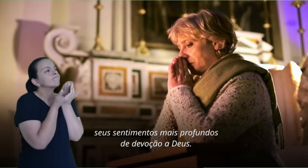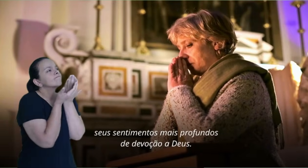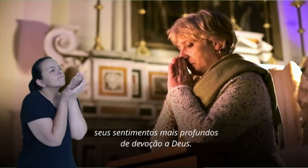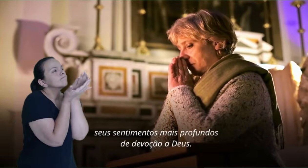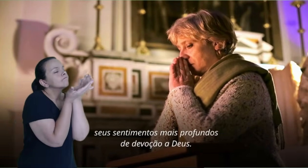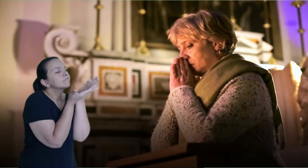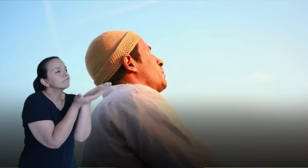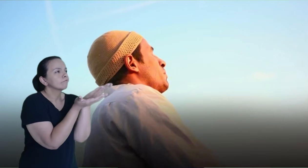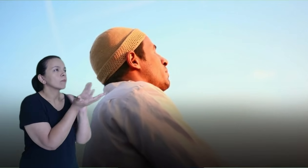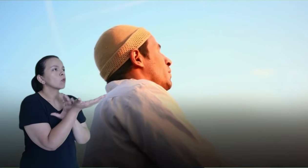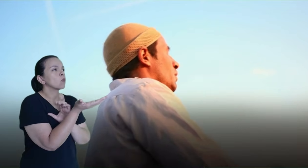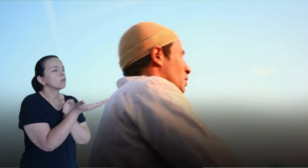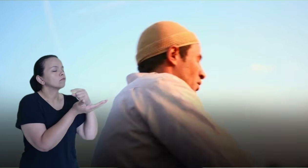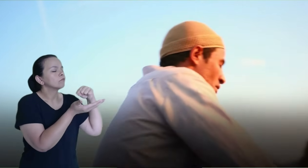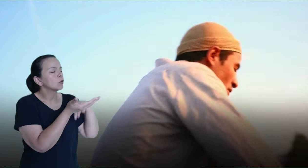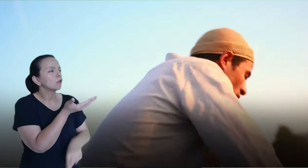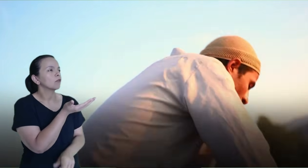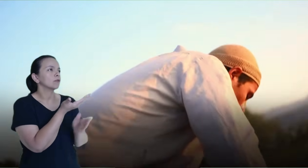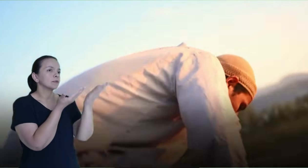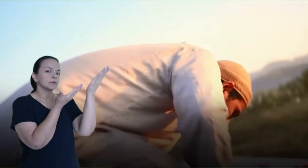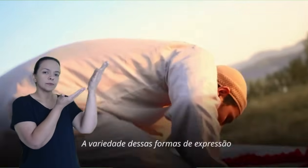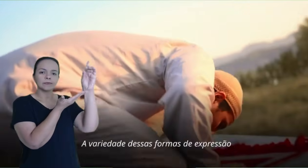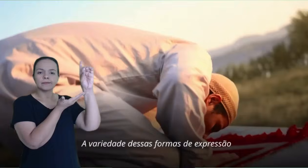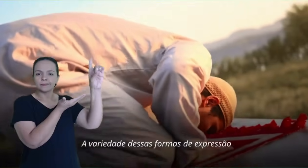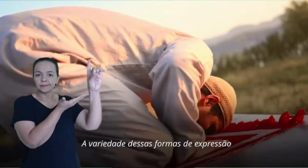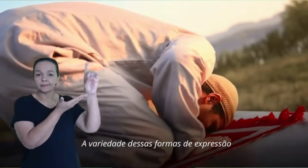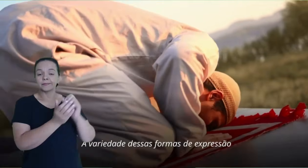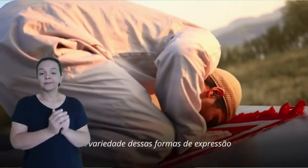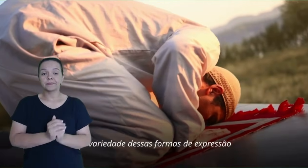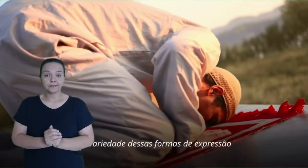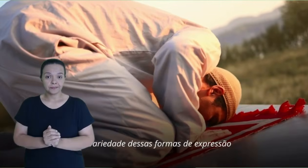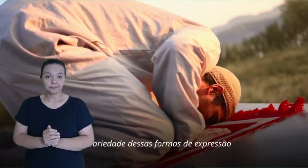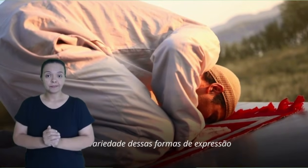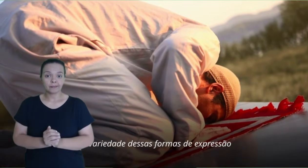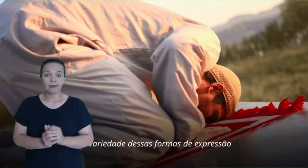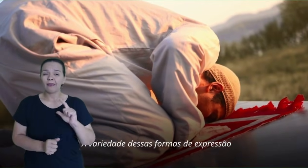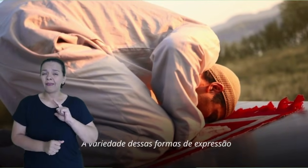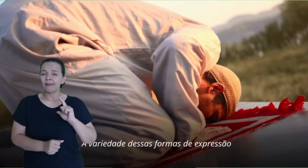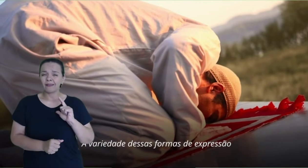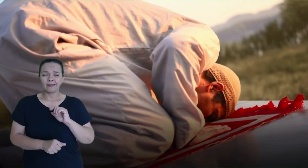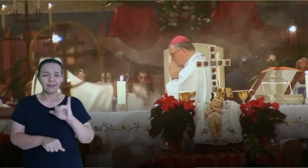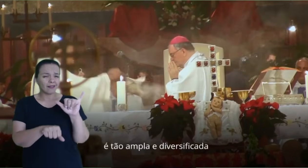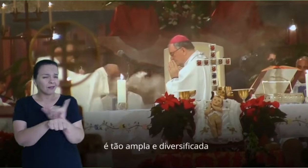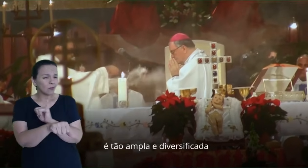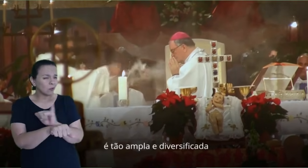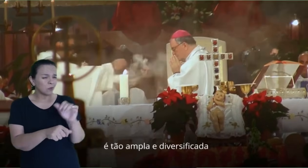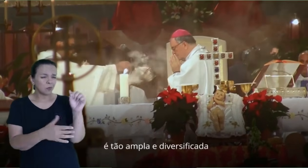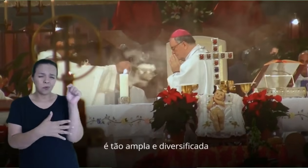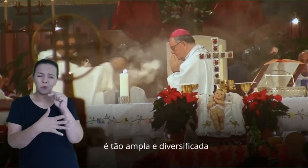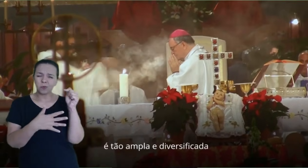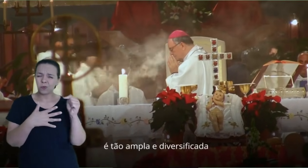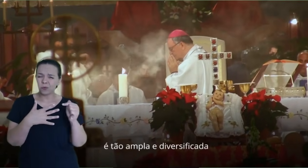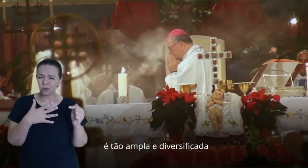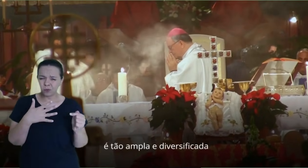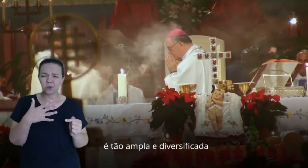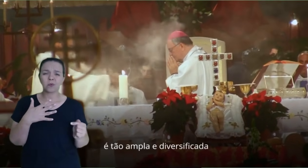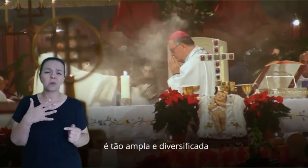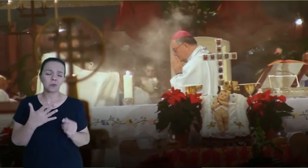to God. The variety of these forms of expression is as wide and diverse as the human